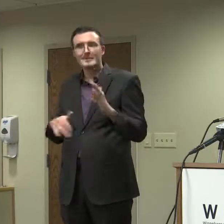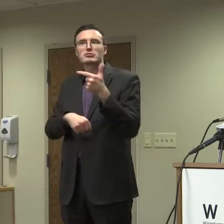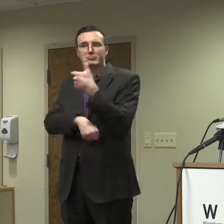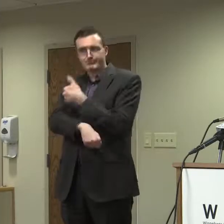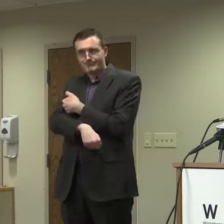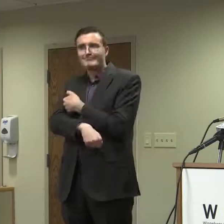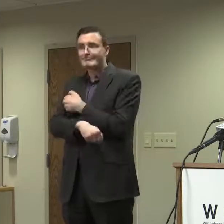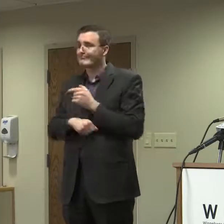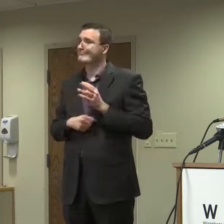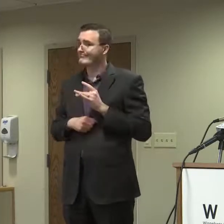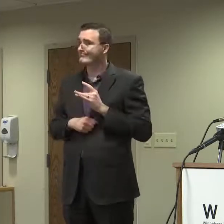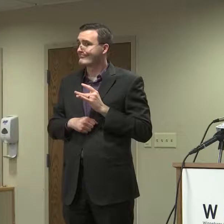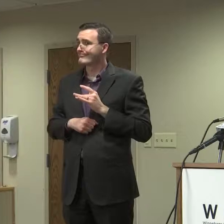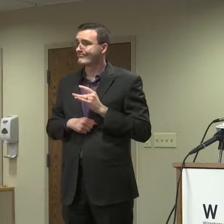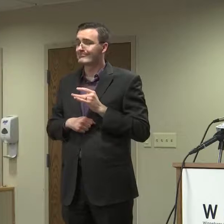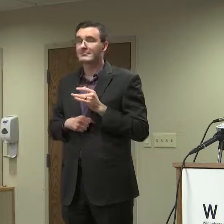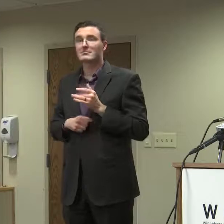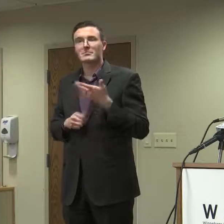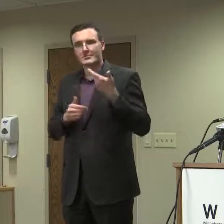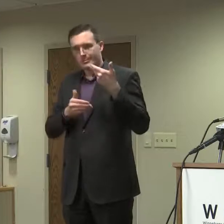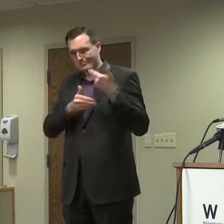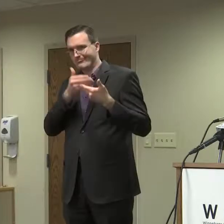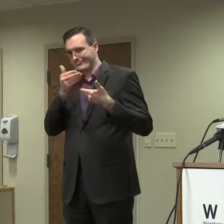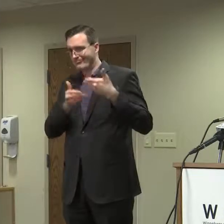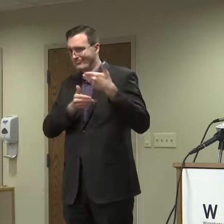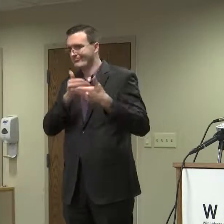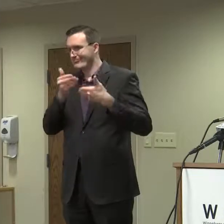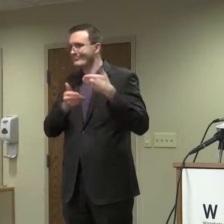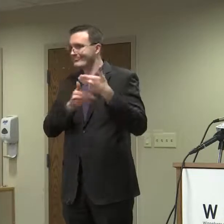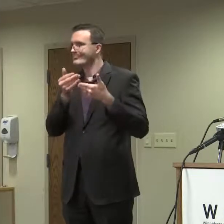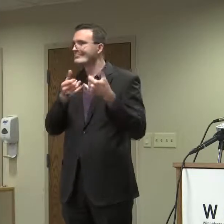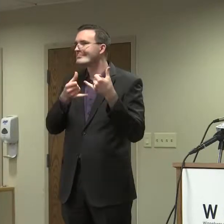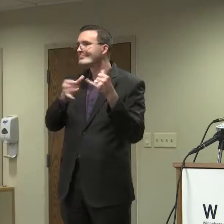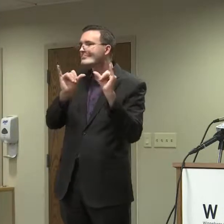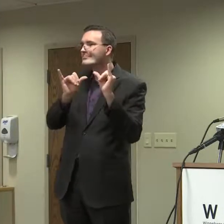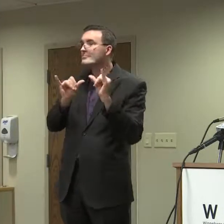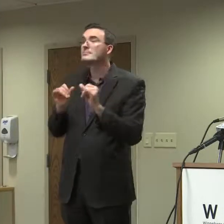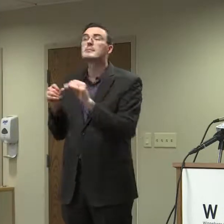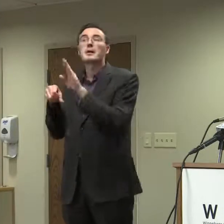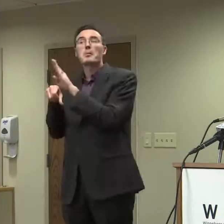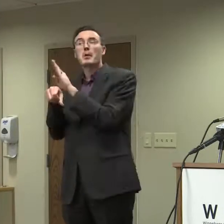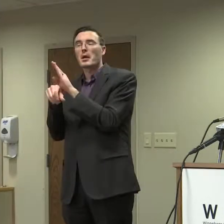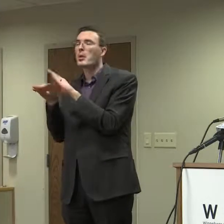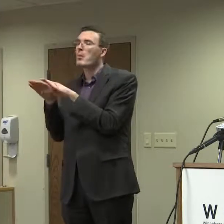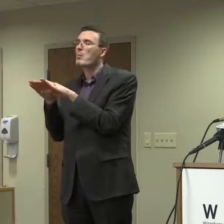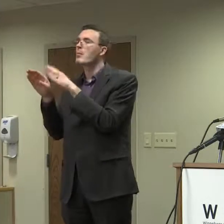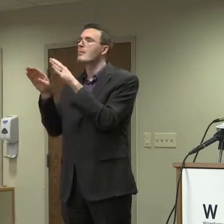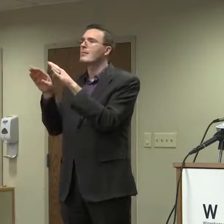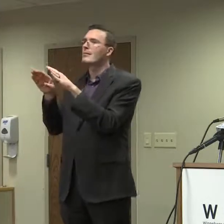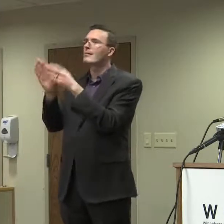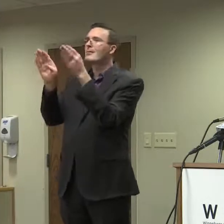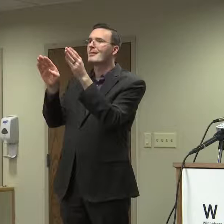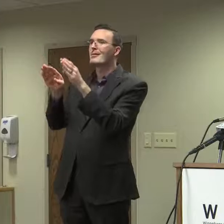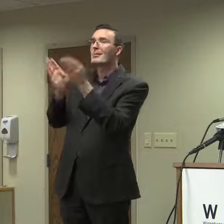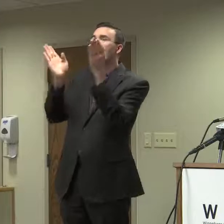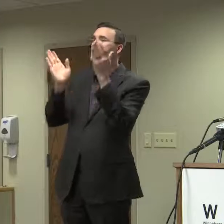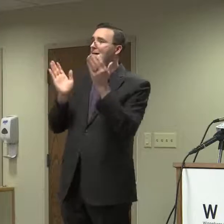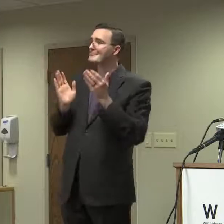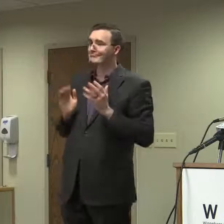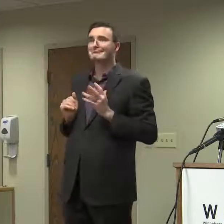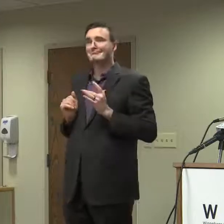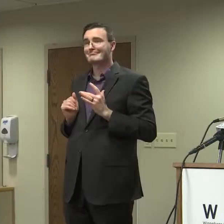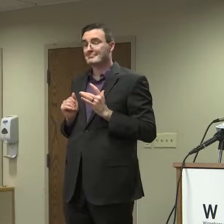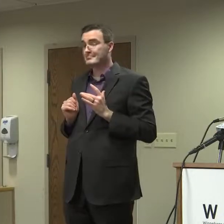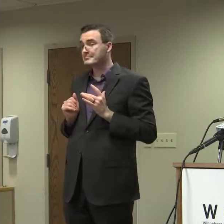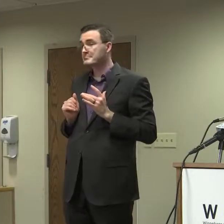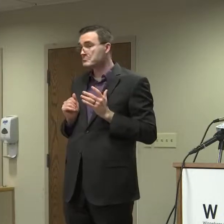vaccination, and so we are making that steady progress. We've seen businesses continue to reopen, and with that, starting